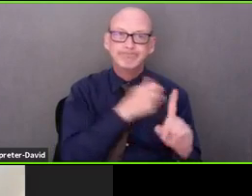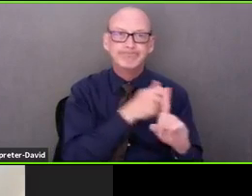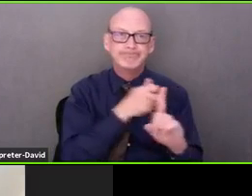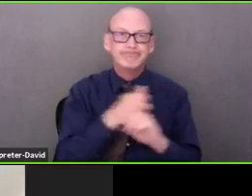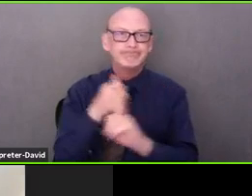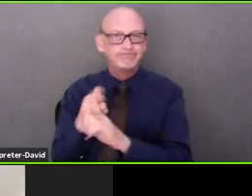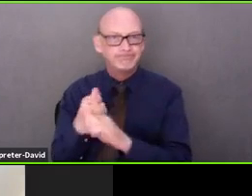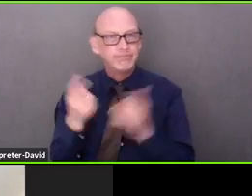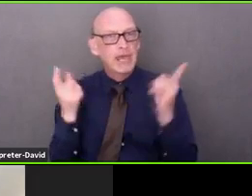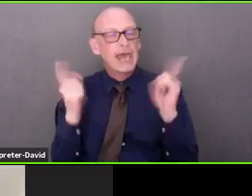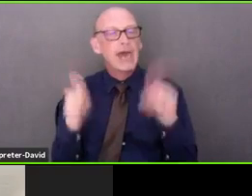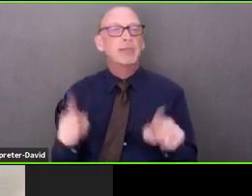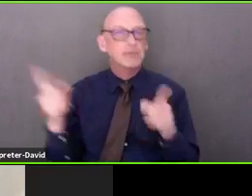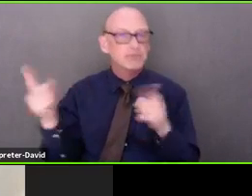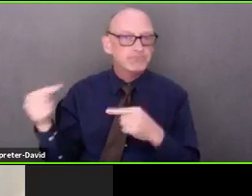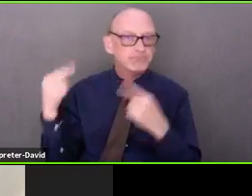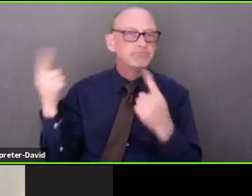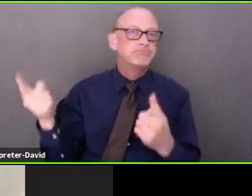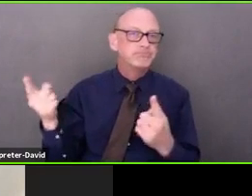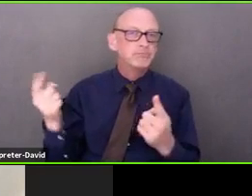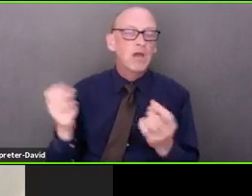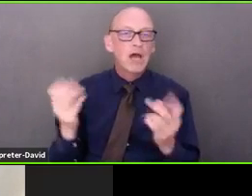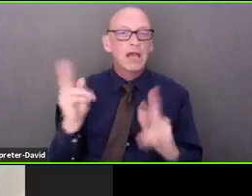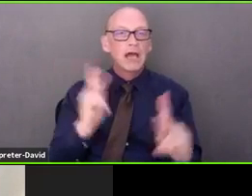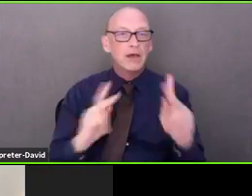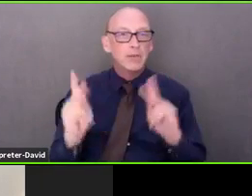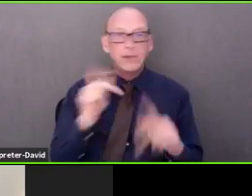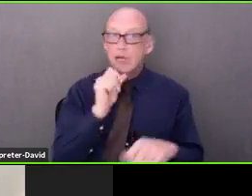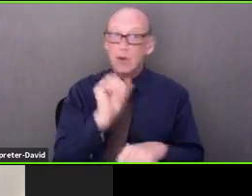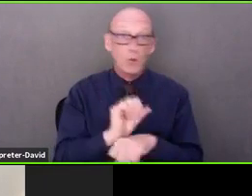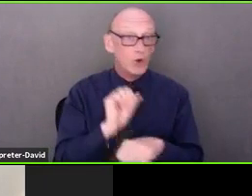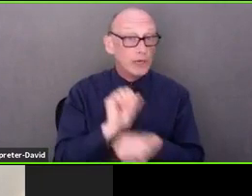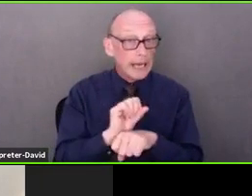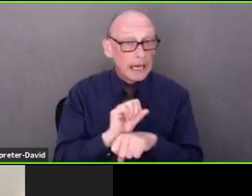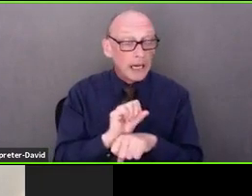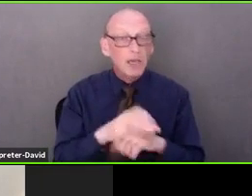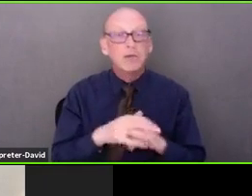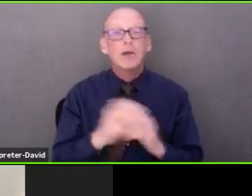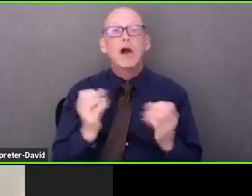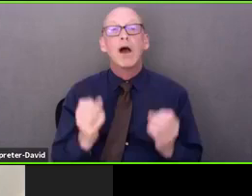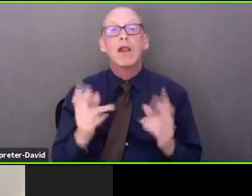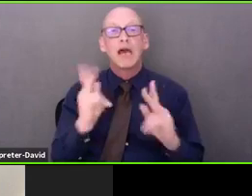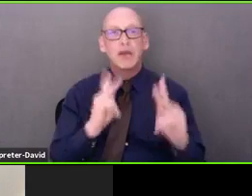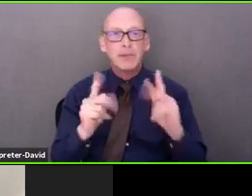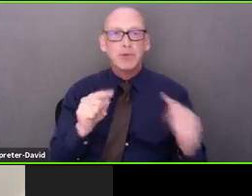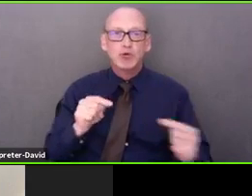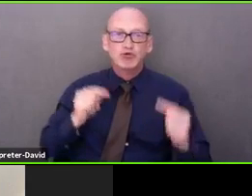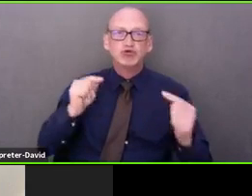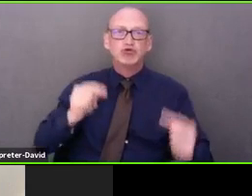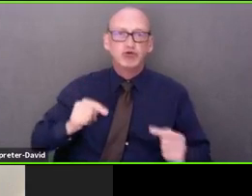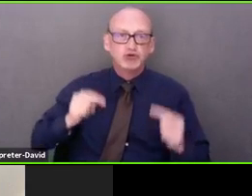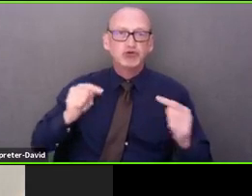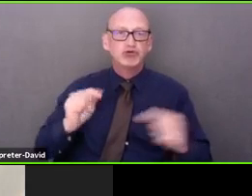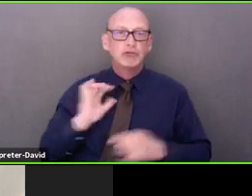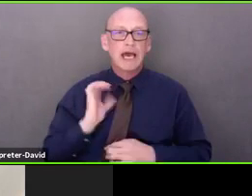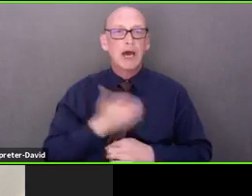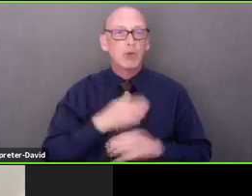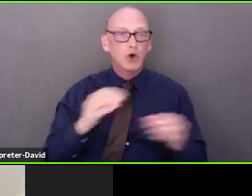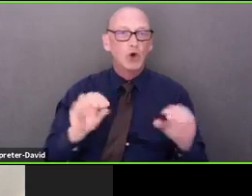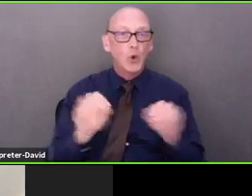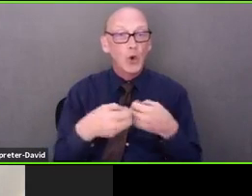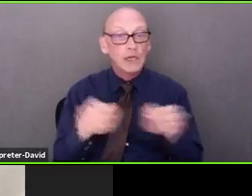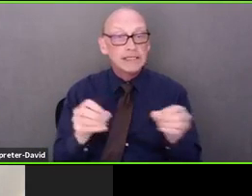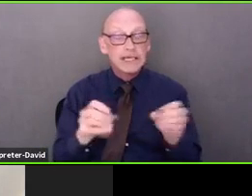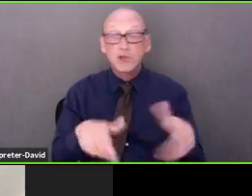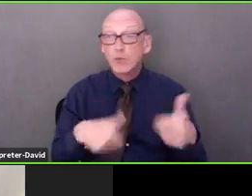taken place, a lot of folks unemployed, a lot of folks just trying to struggle. Our organization provides meals